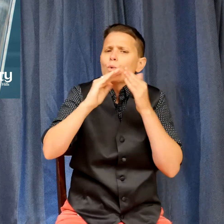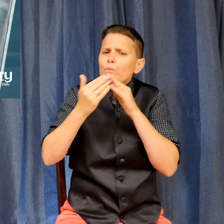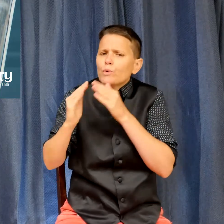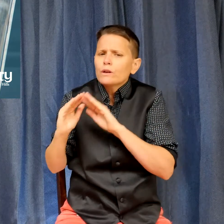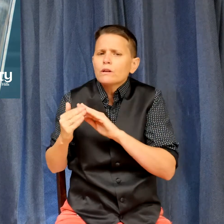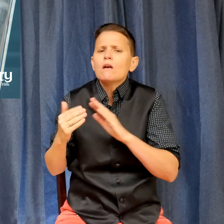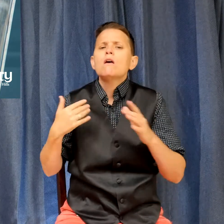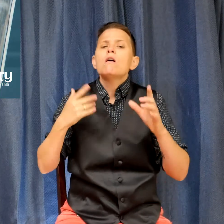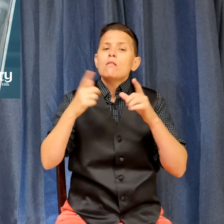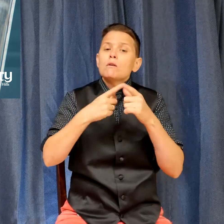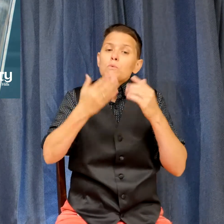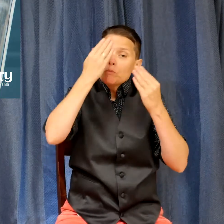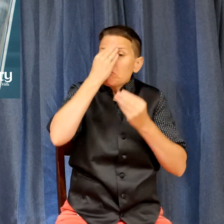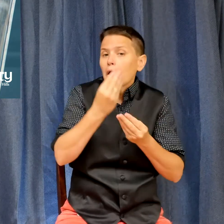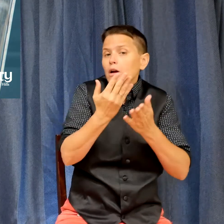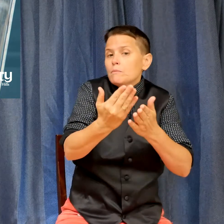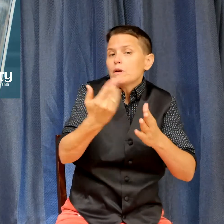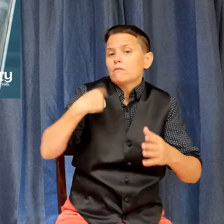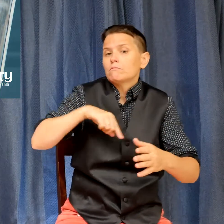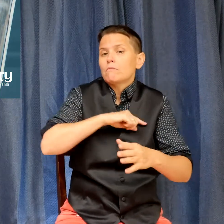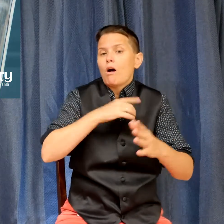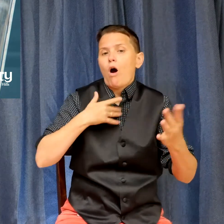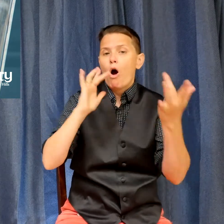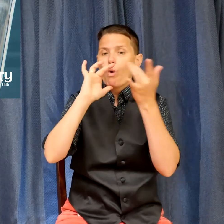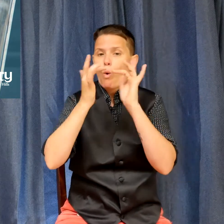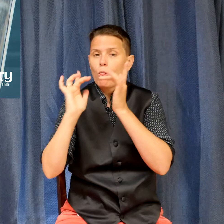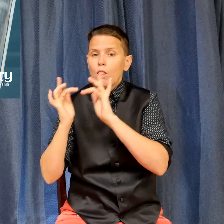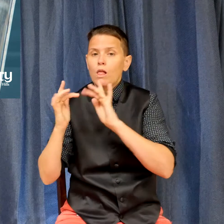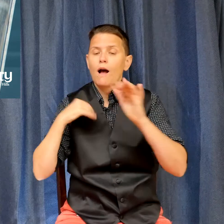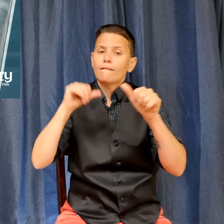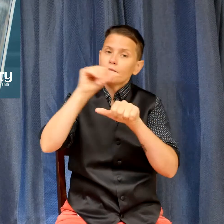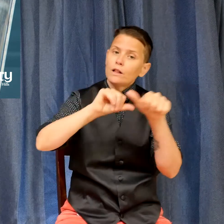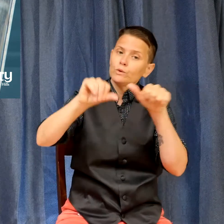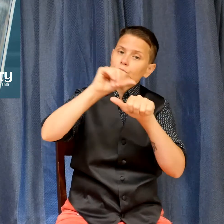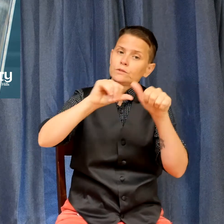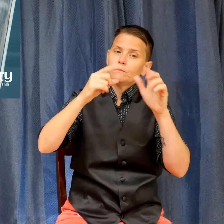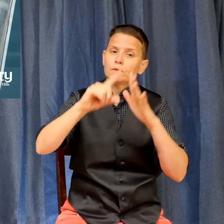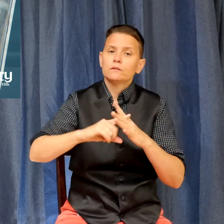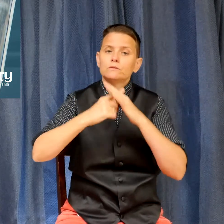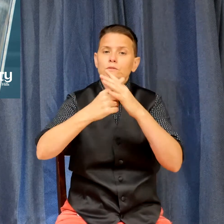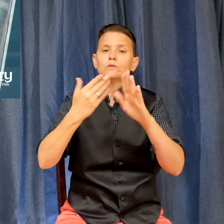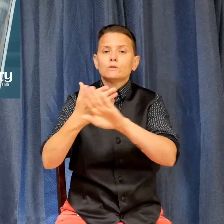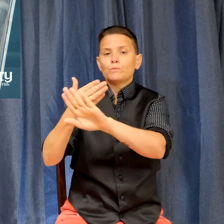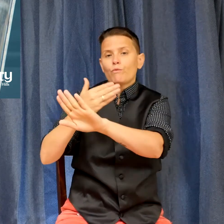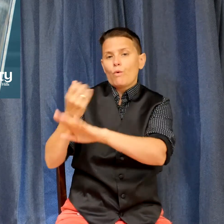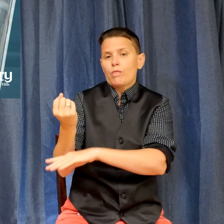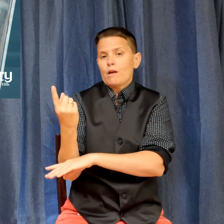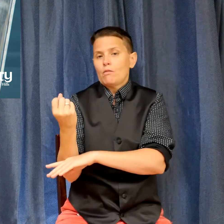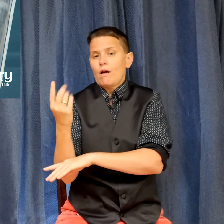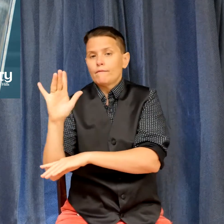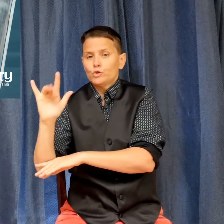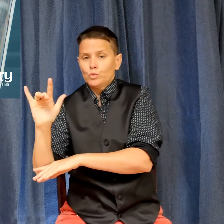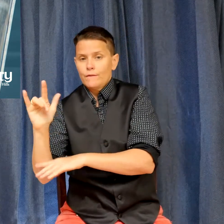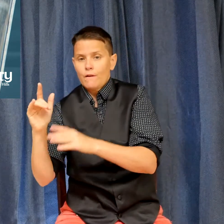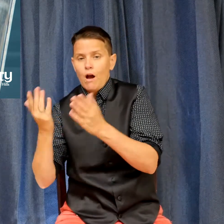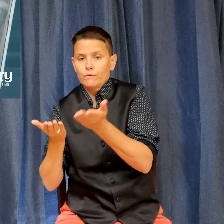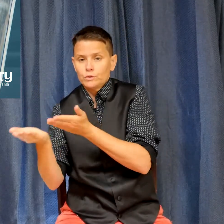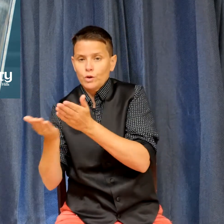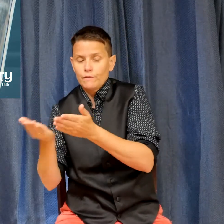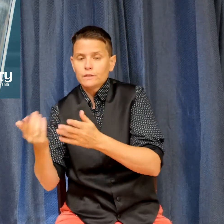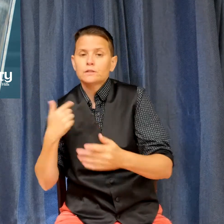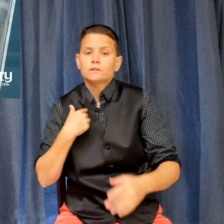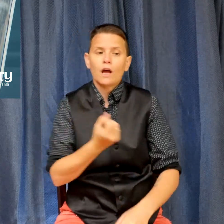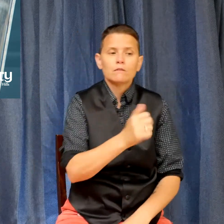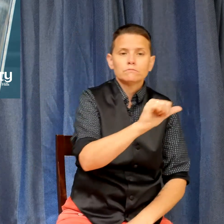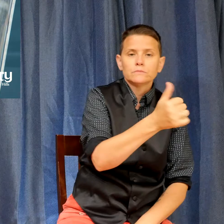our virtual fellowship, which takes place every Sunday morning prior to the 11:25 service. Information